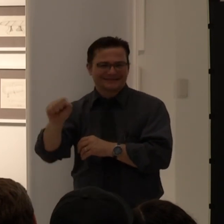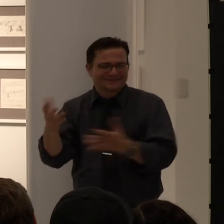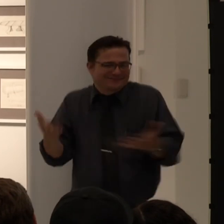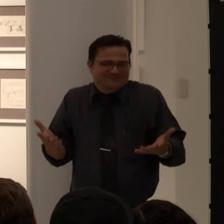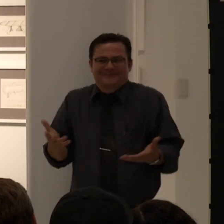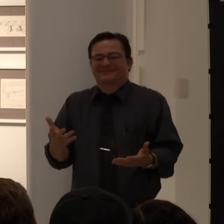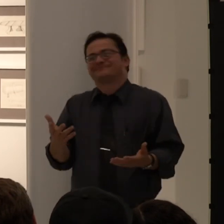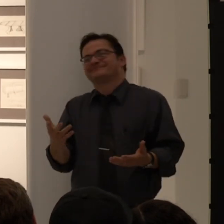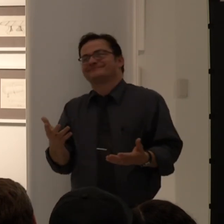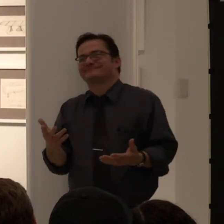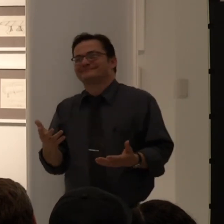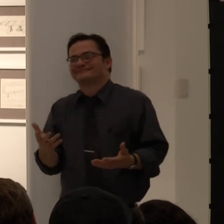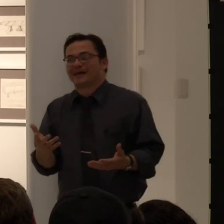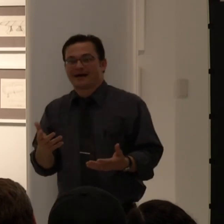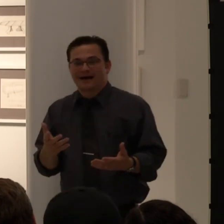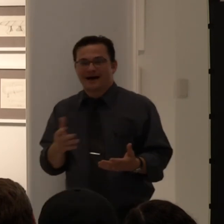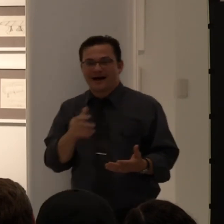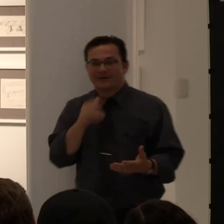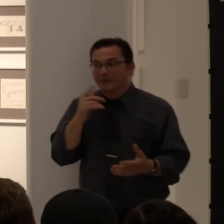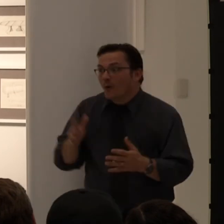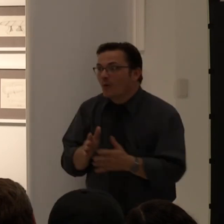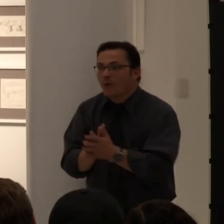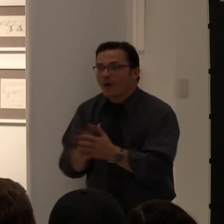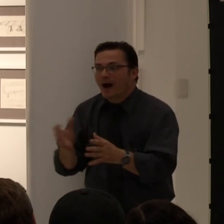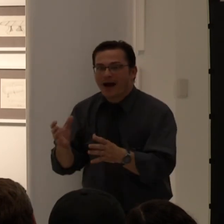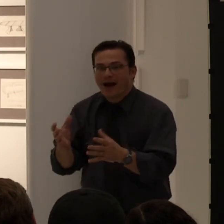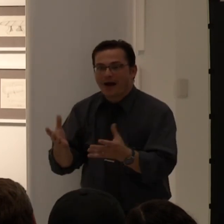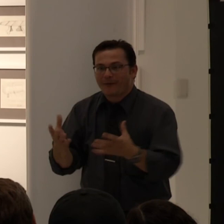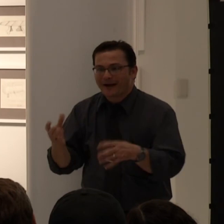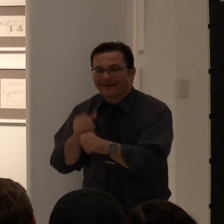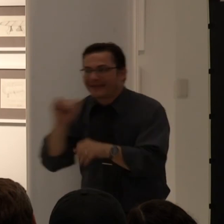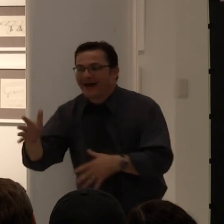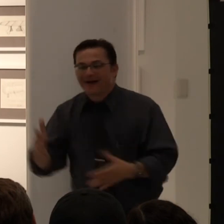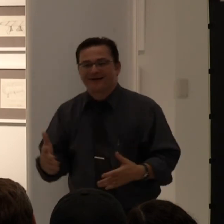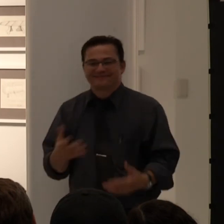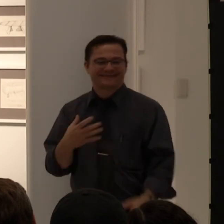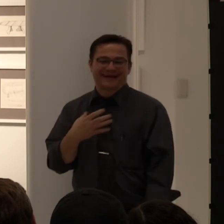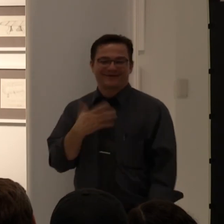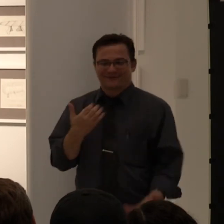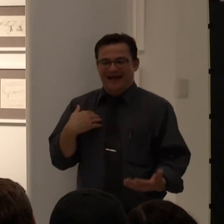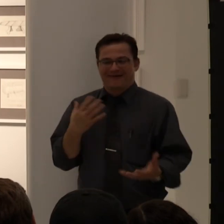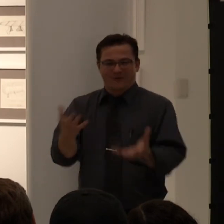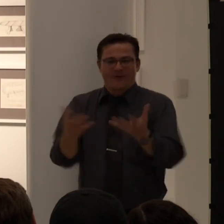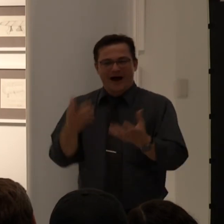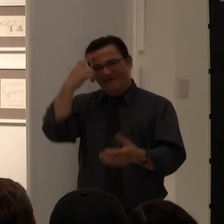that I am looking of, ooh, how can I get at this, or who? I don't have any desire for it.